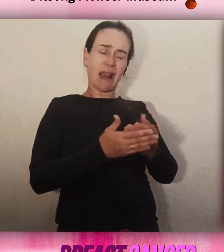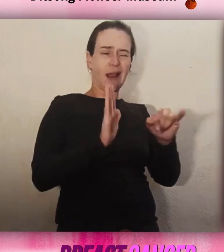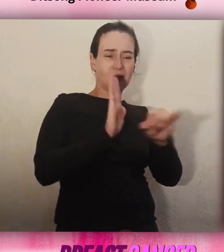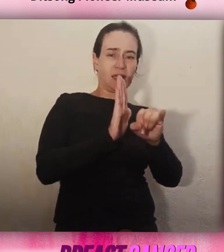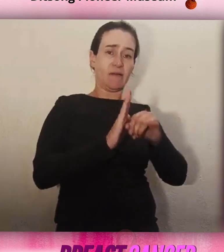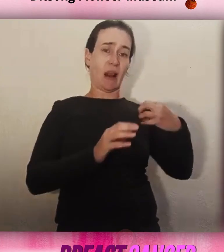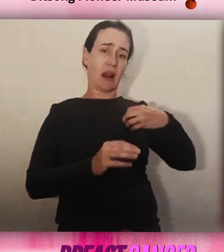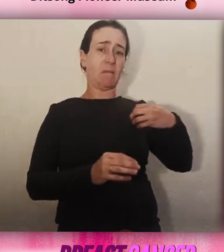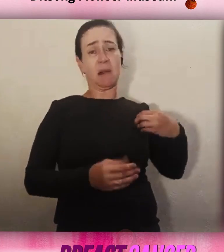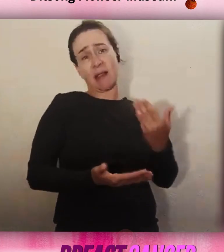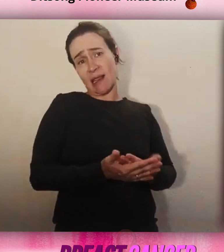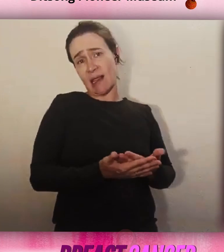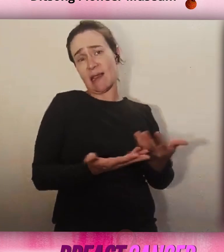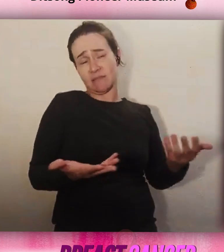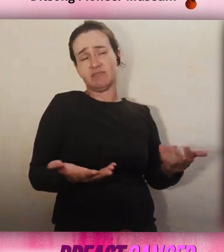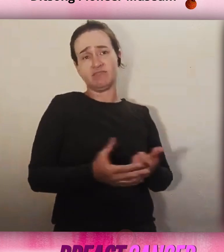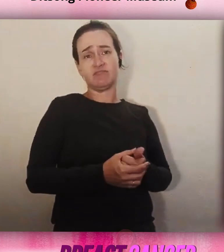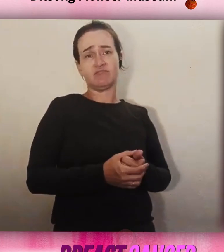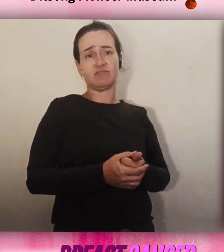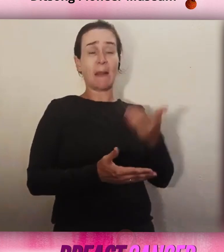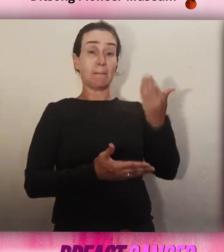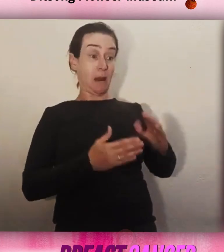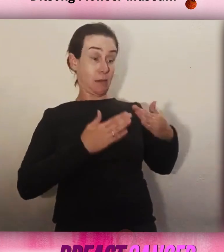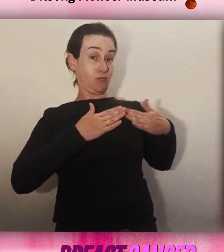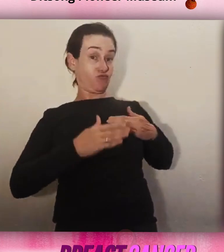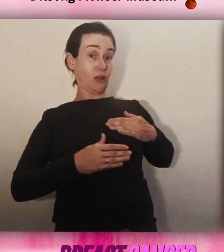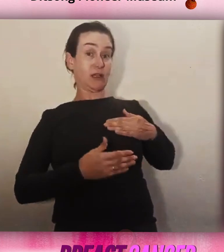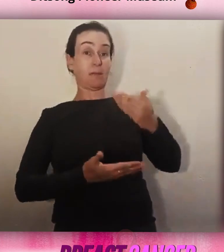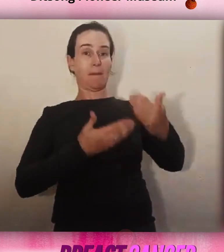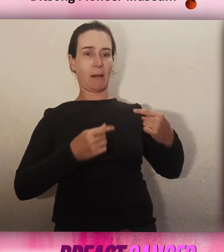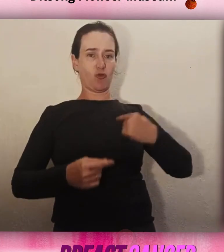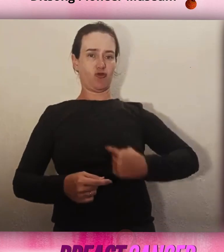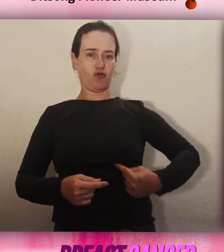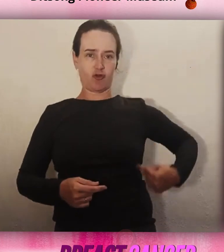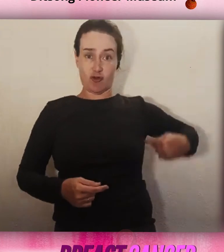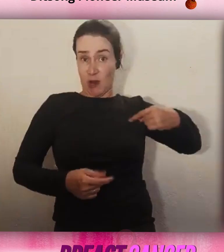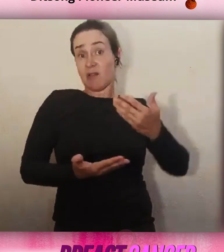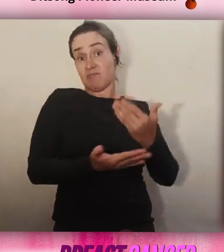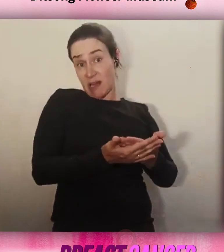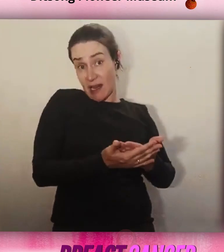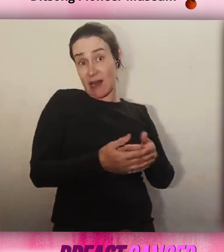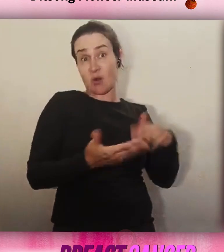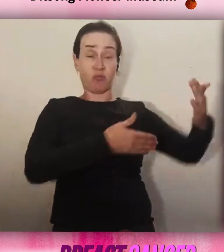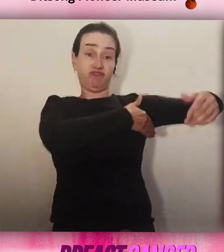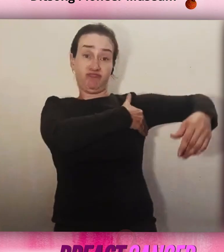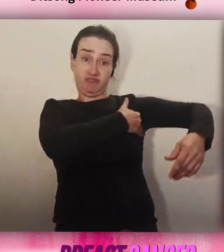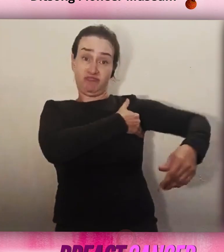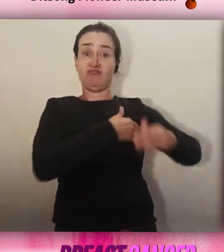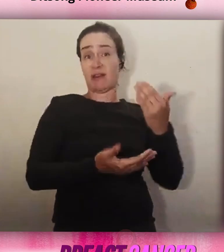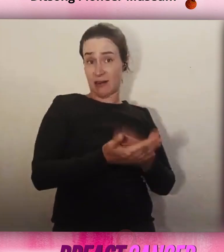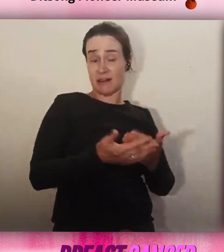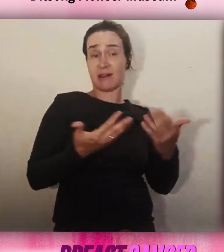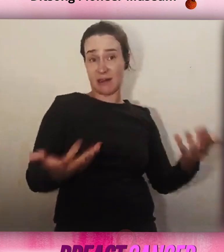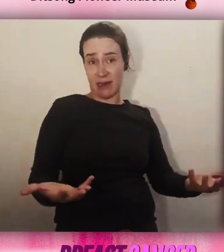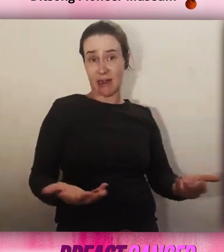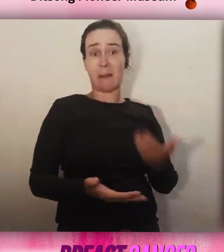said, the lumps might occur, Huh. and maybe not in the breast, Yeah. but around the breast, as I've said. In the